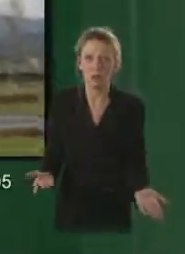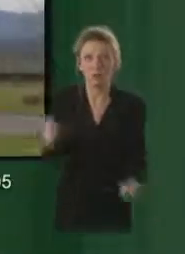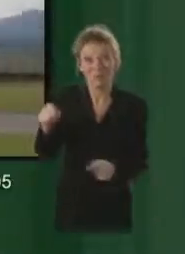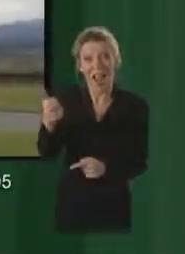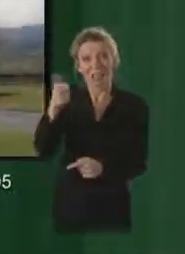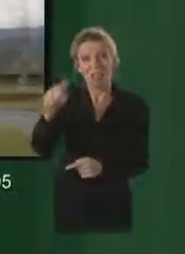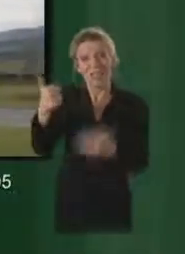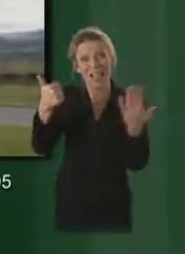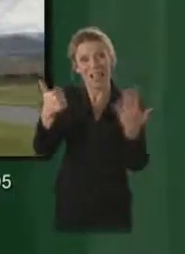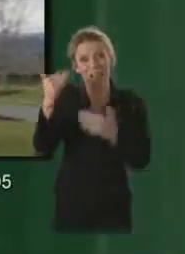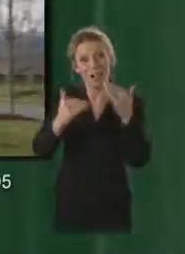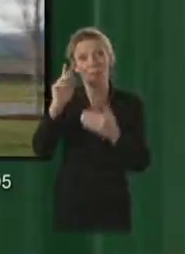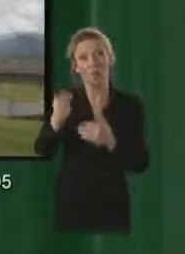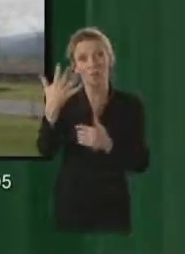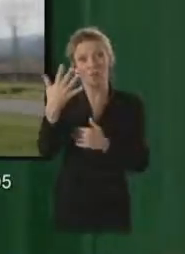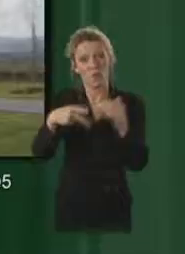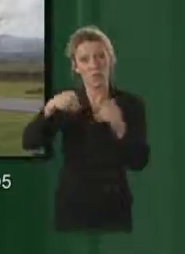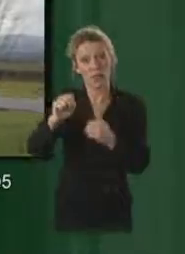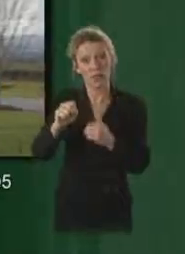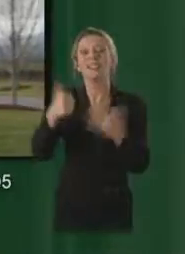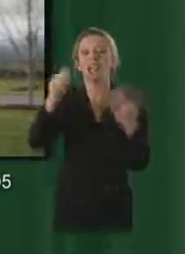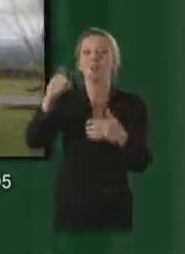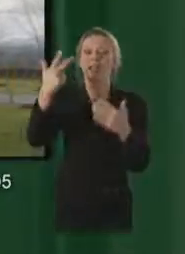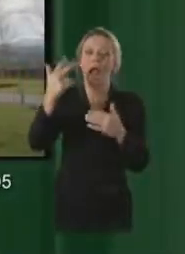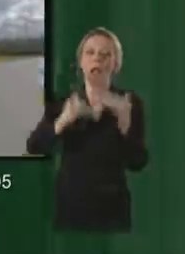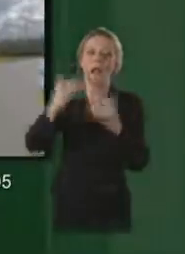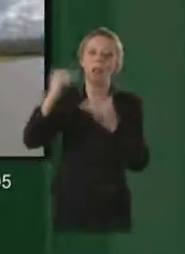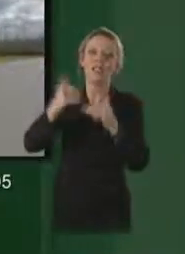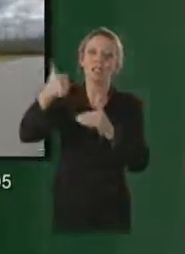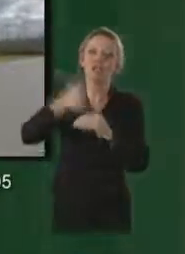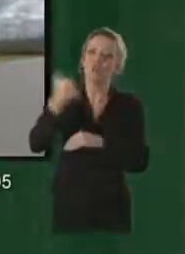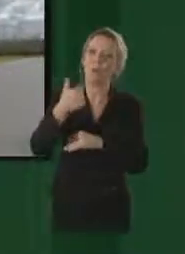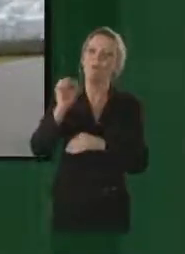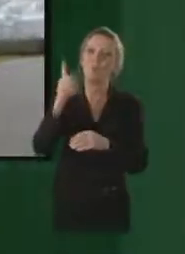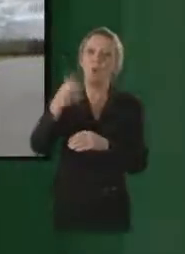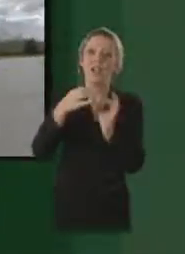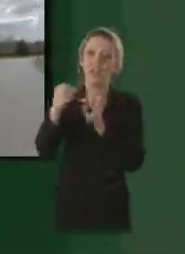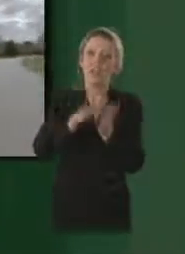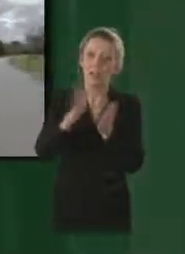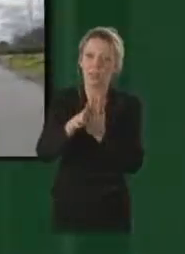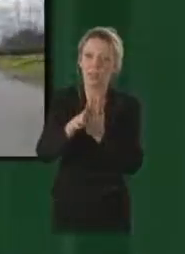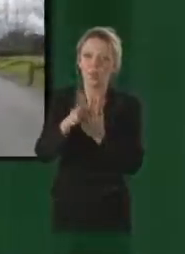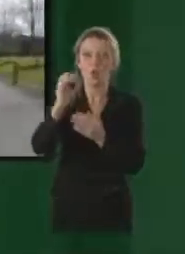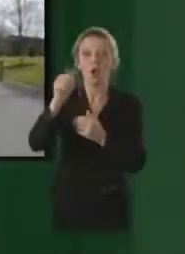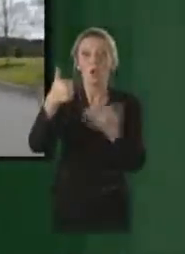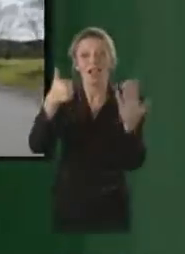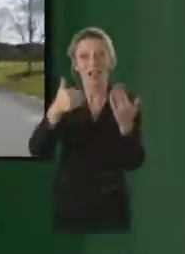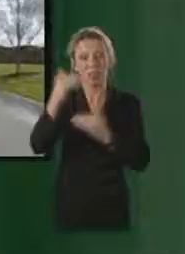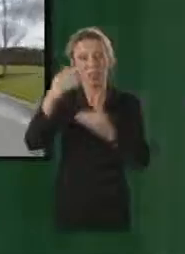6.3 liters of premium fuel to cover 100 kilometers. 0.6 less than the former model. The stronger gasoline version